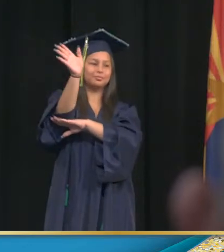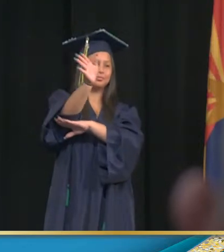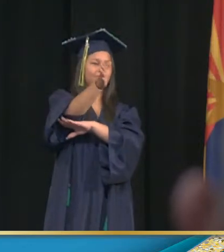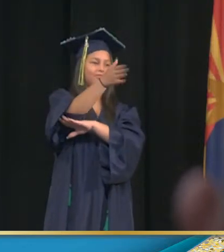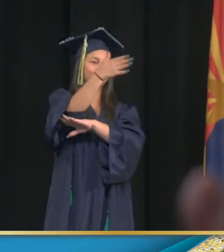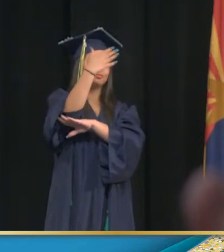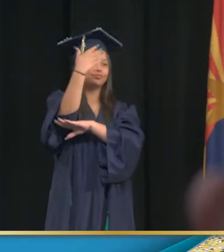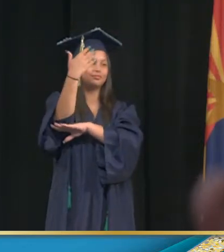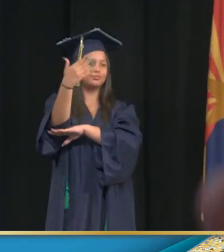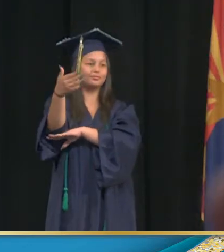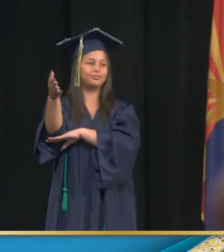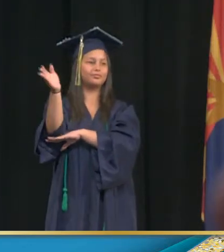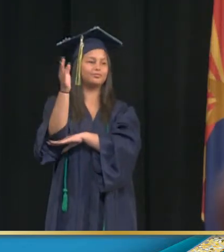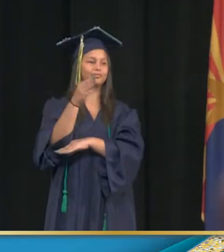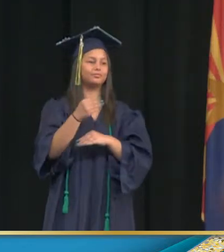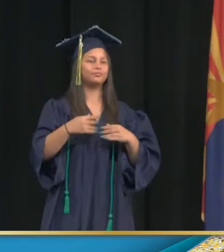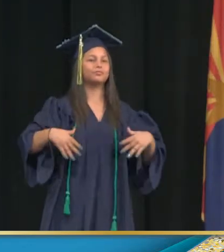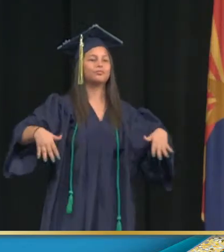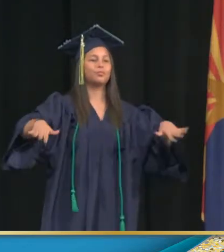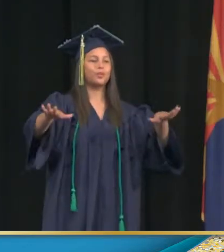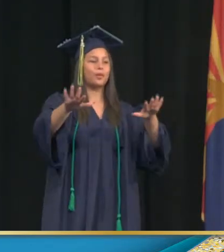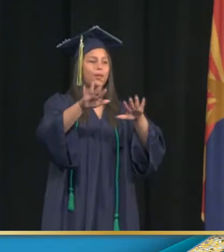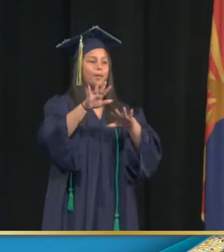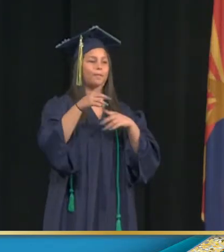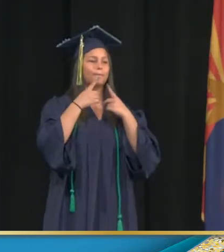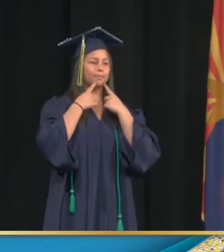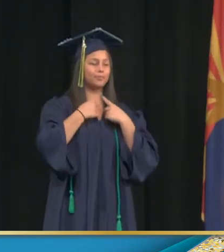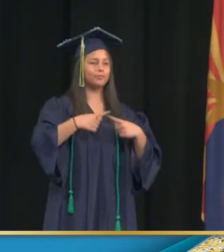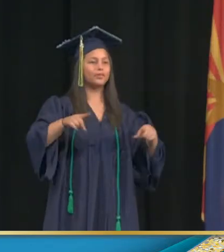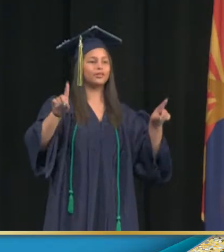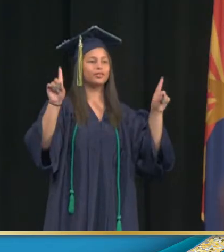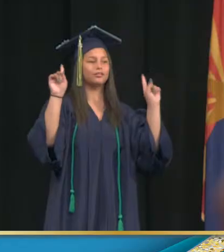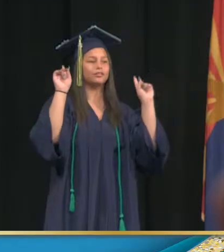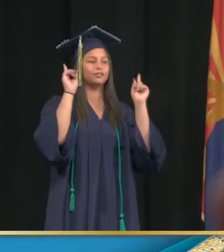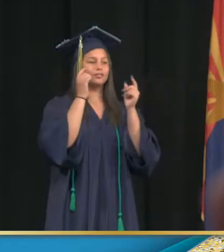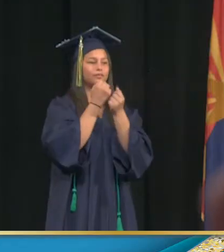yet wave o'er the land of the